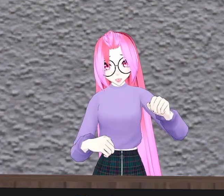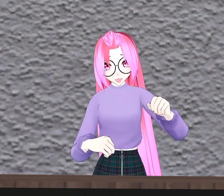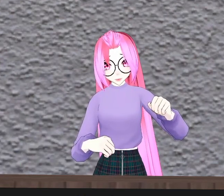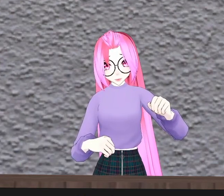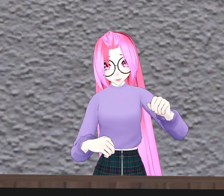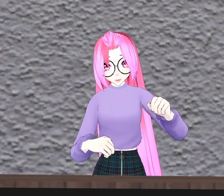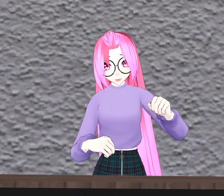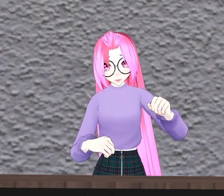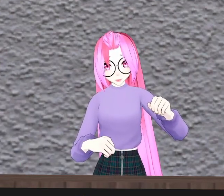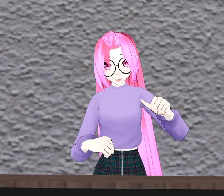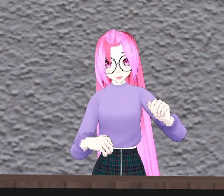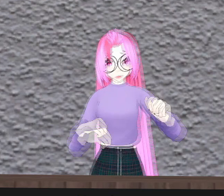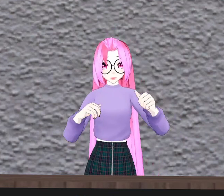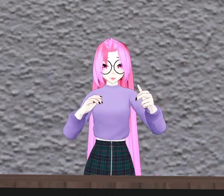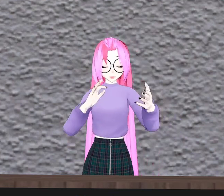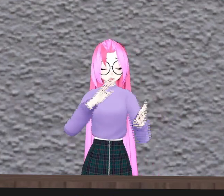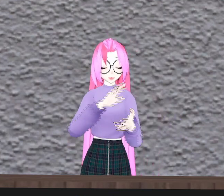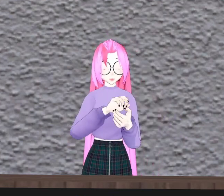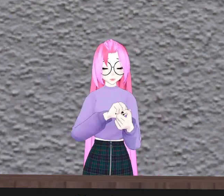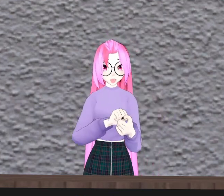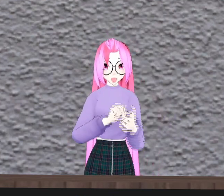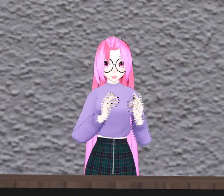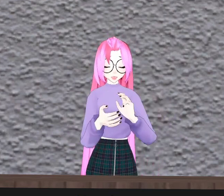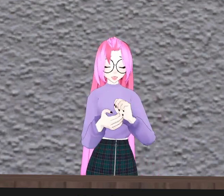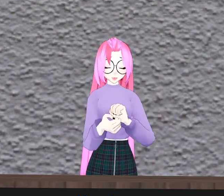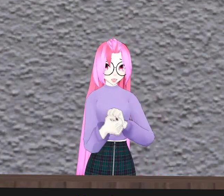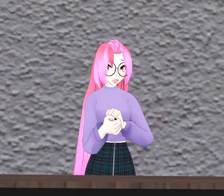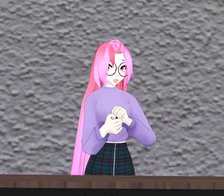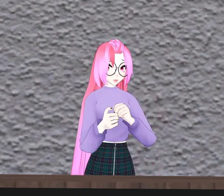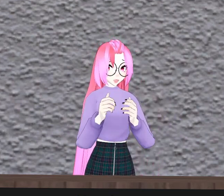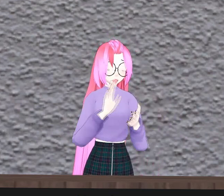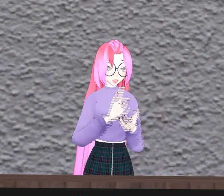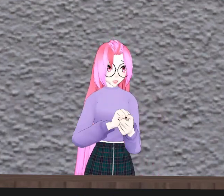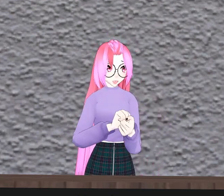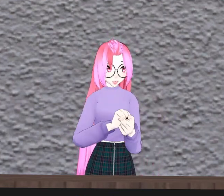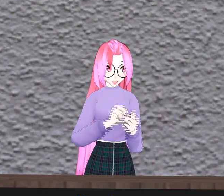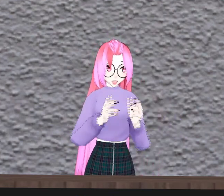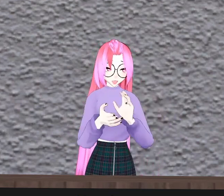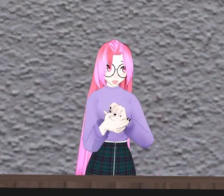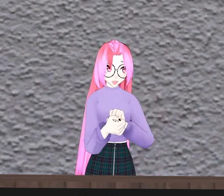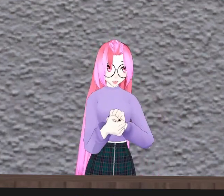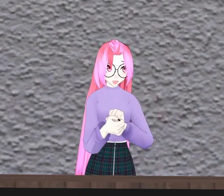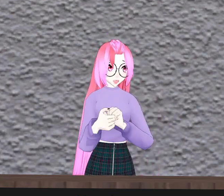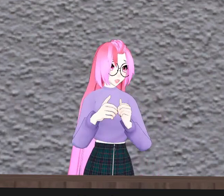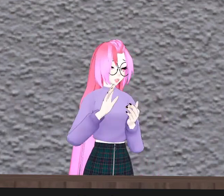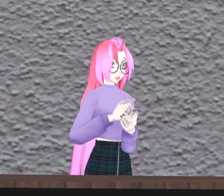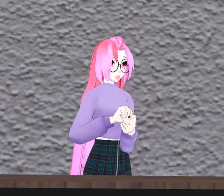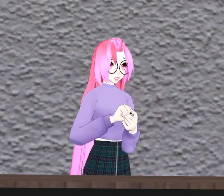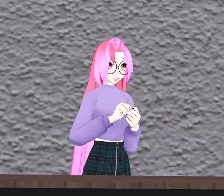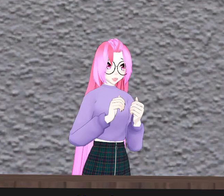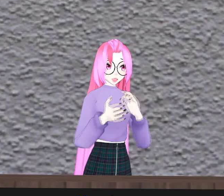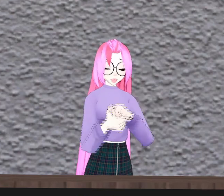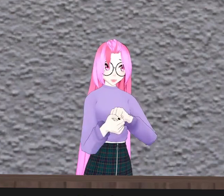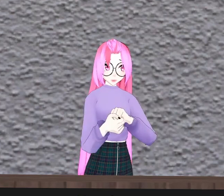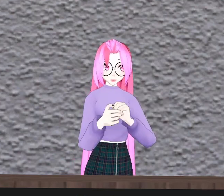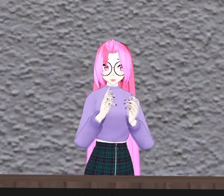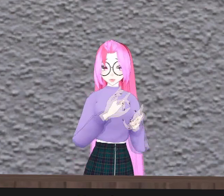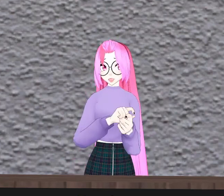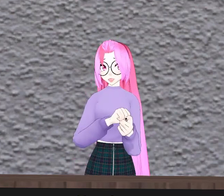Hamburger. How do you sign hamburger? Hamburger. You have a meat patty in your hand and you're shaping it to make